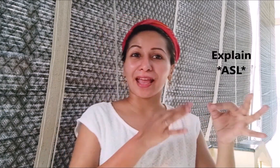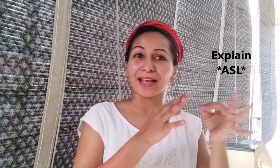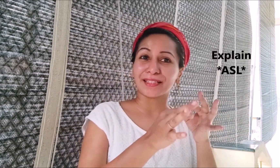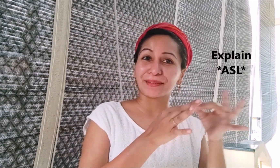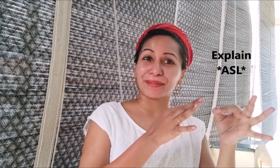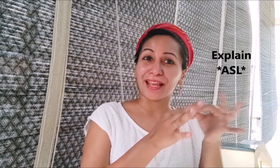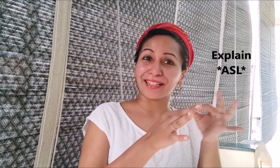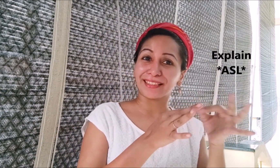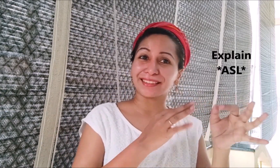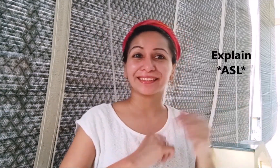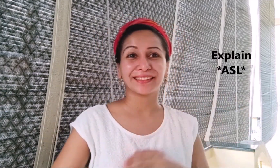explain.